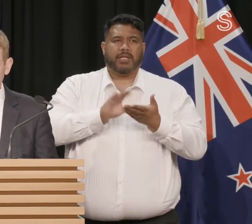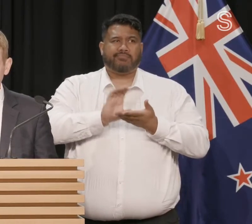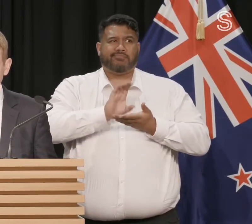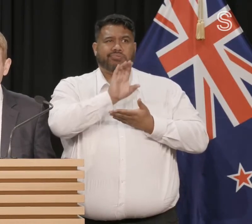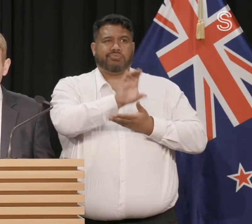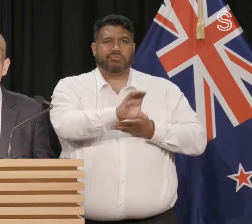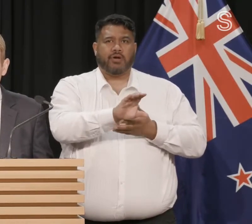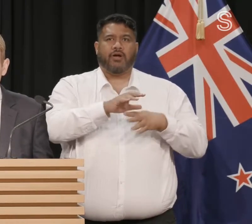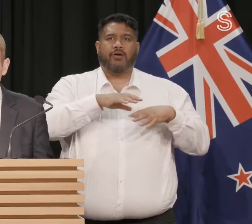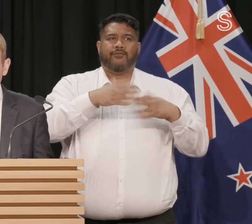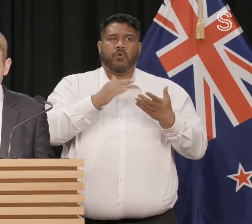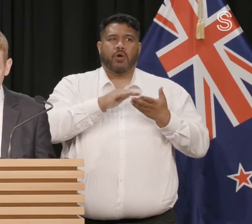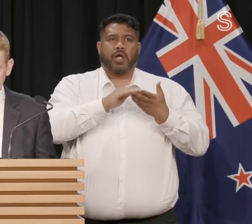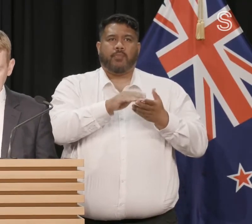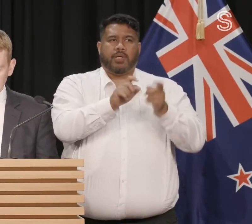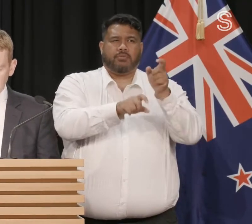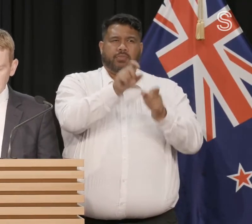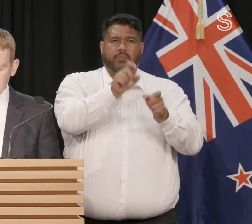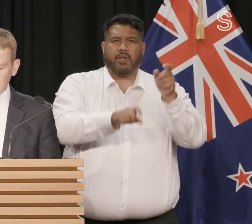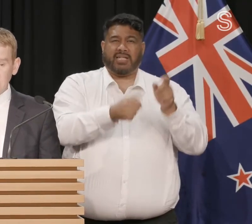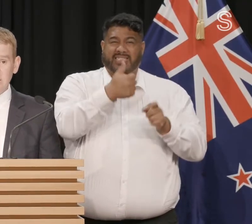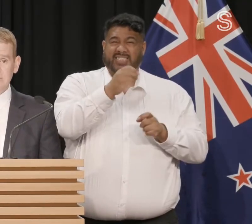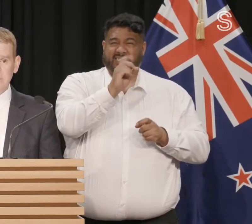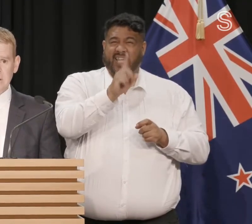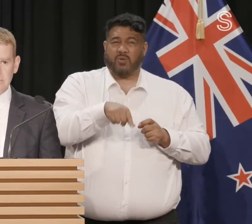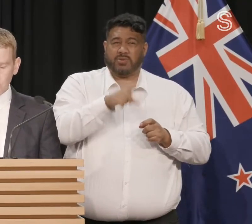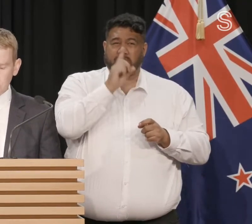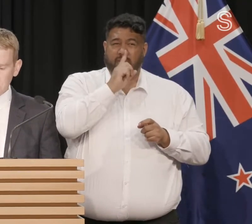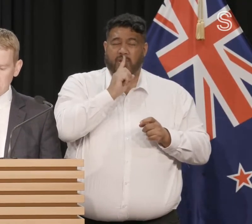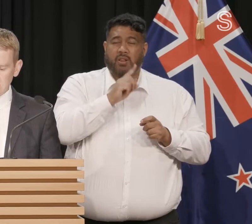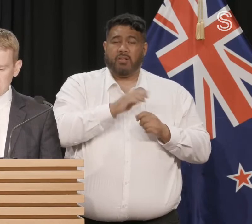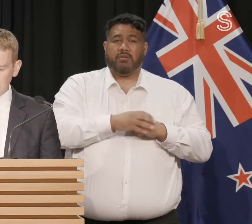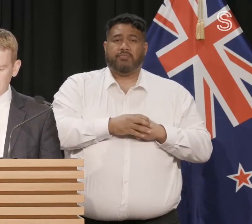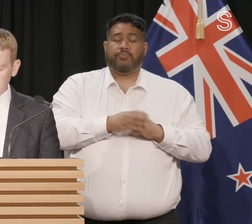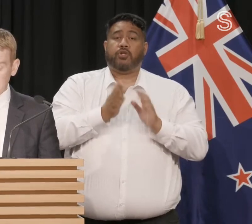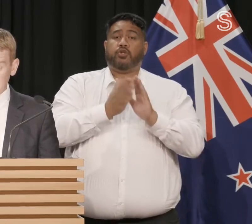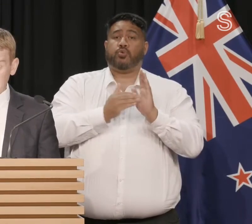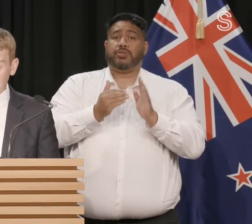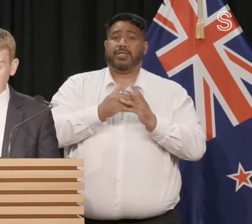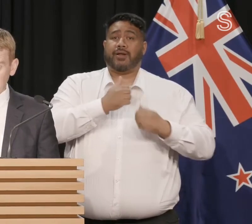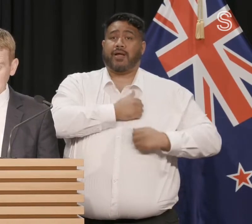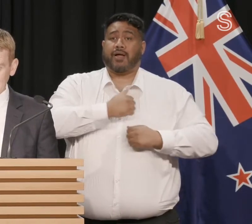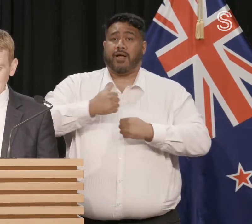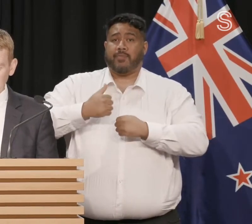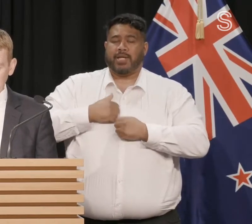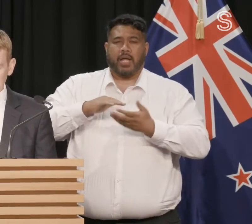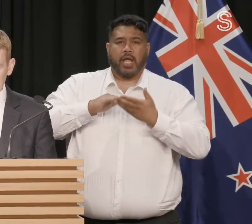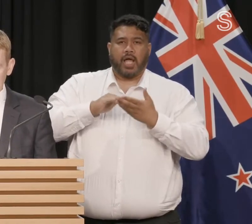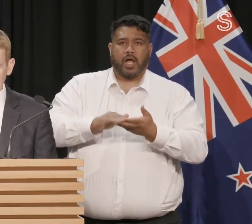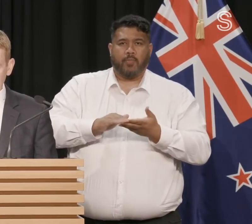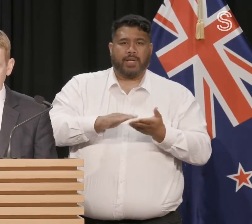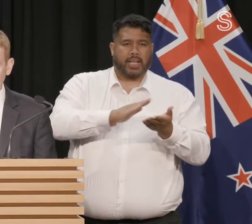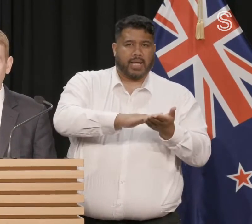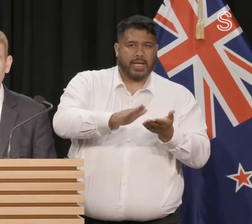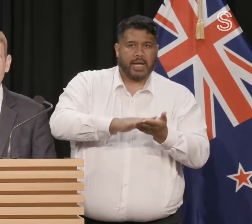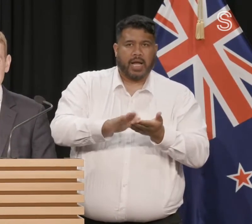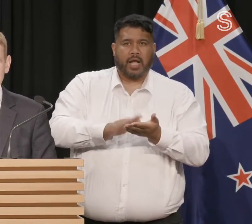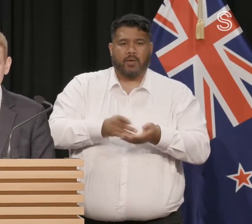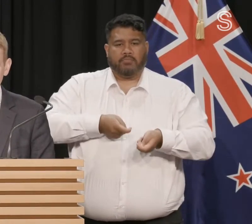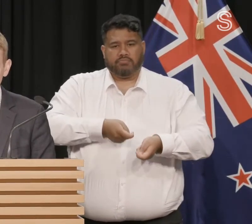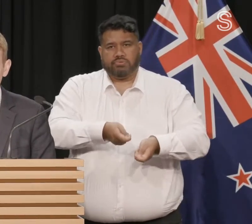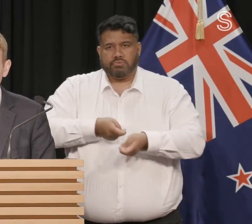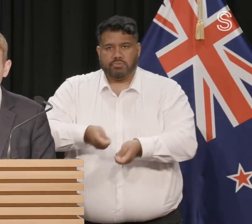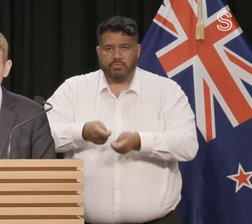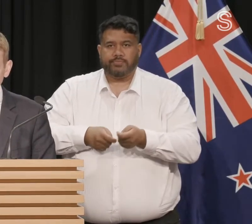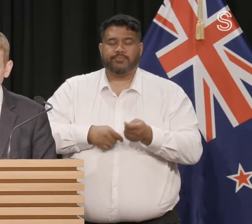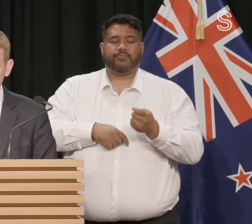over 6,000 individuals. The New Zealand Defence Force is assisting with the clean-up effort, and Waka